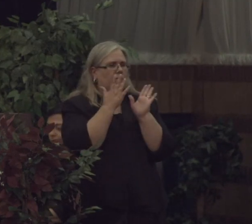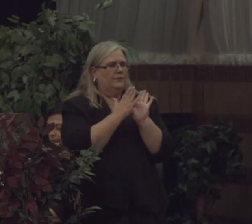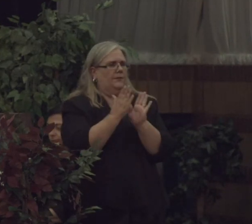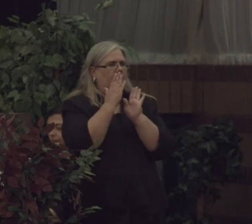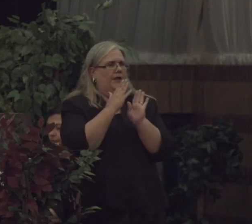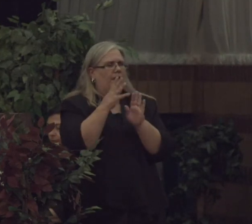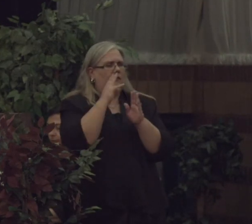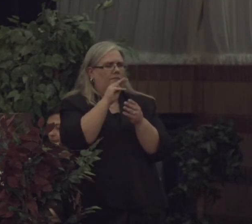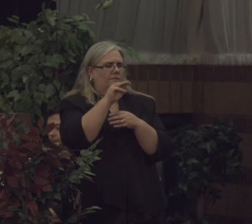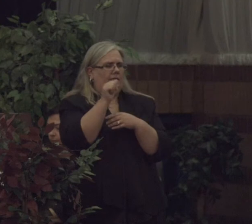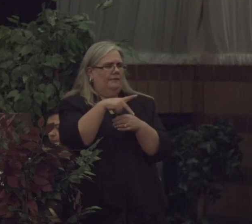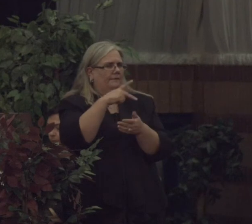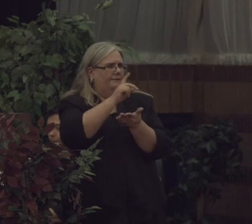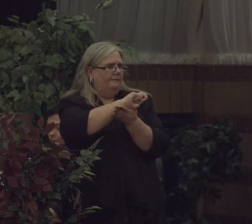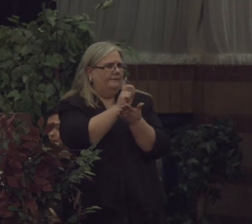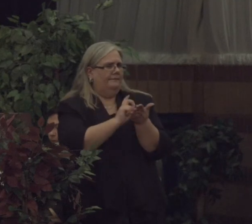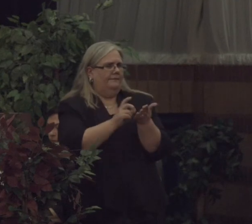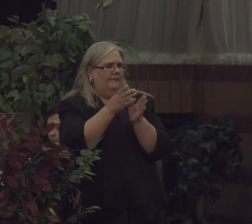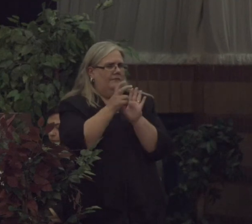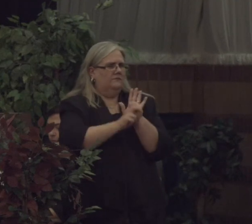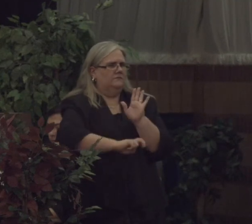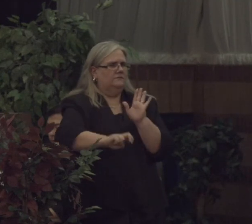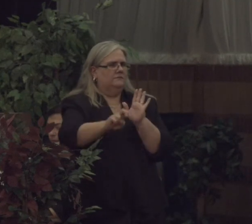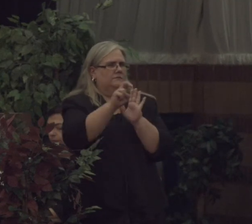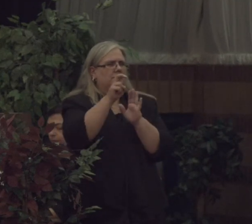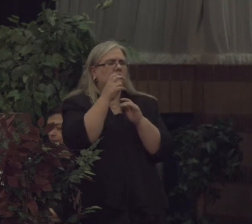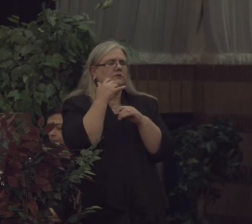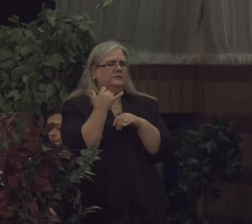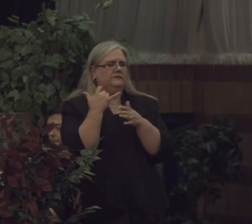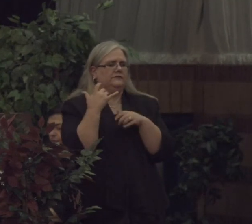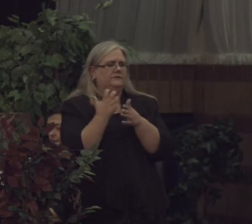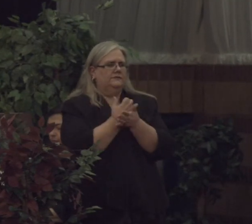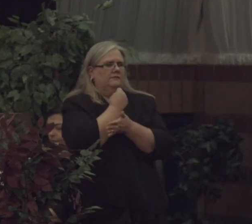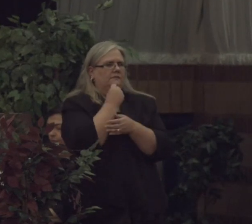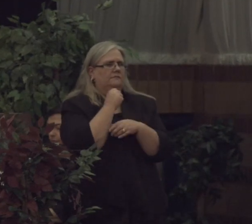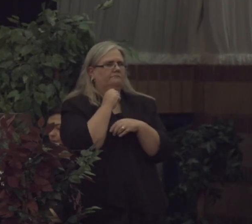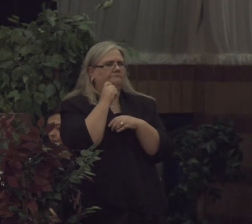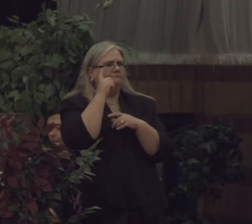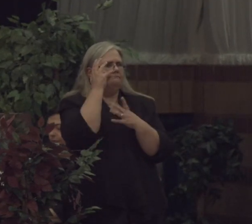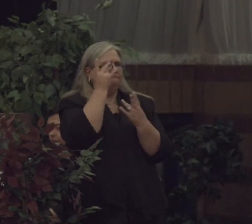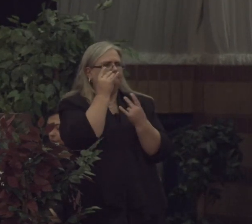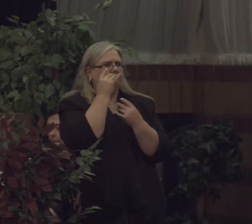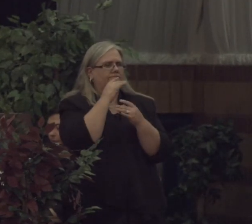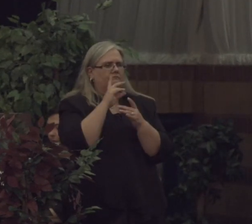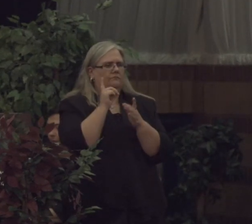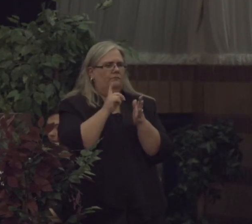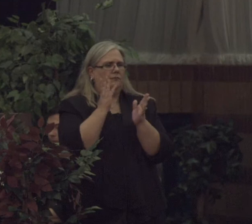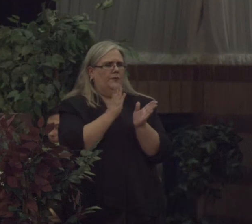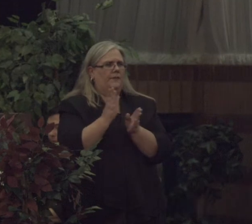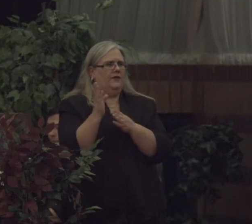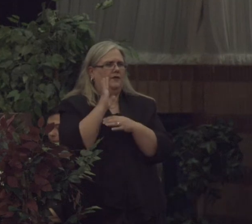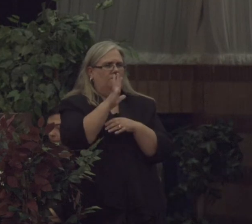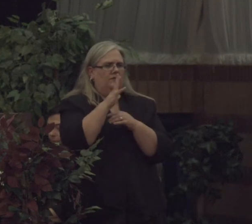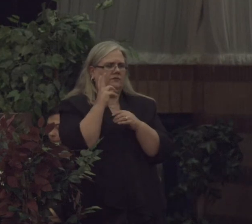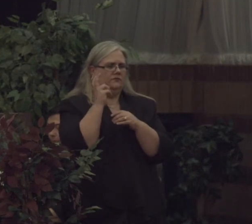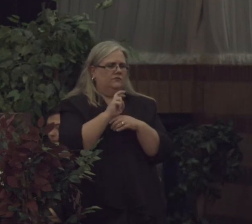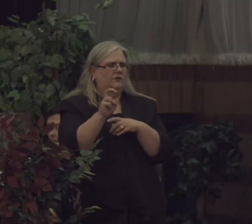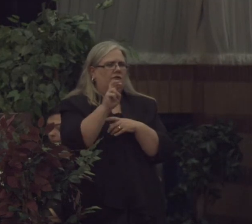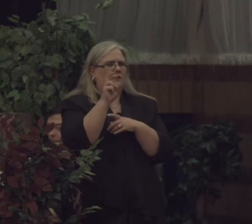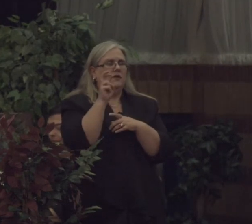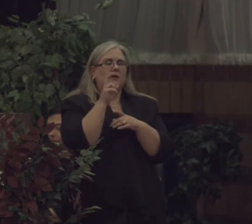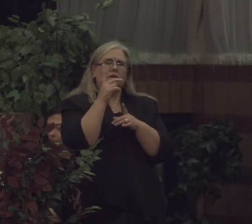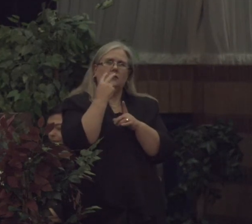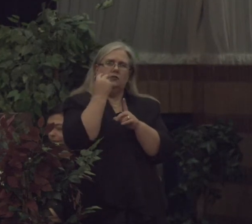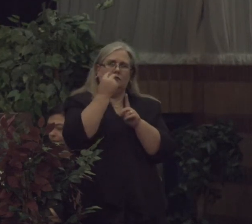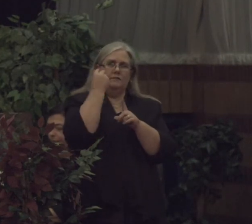next, I think it's fair we take a moment at this mountain's peak to reflect on the path we've traveled. Let's take a moment to look back at the trials we've overcome, and